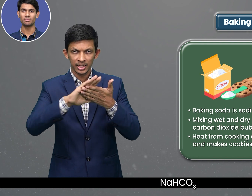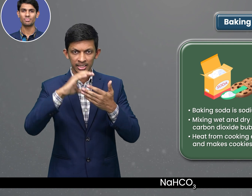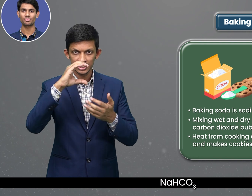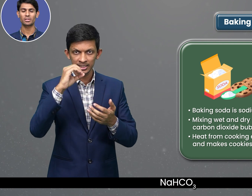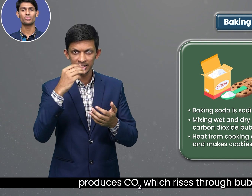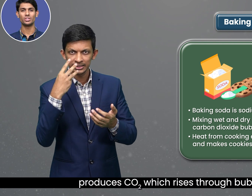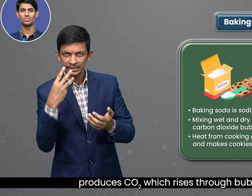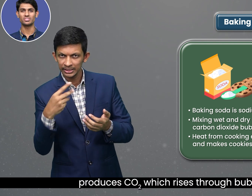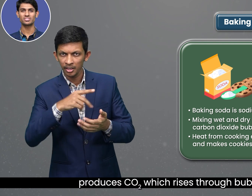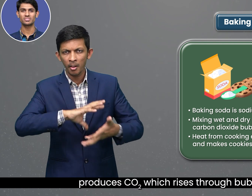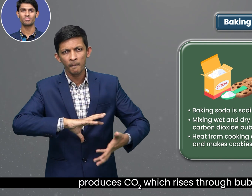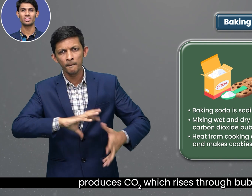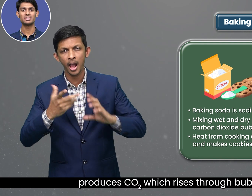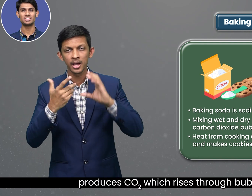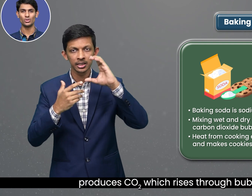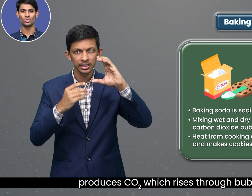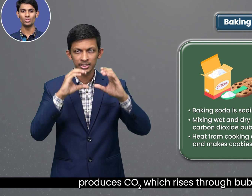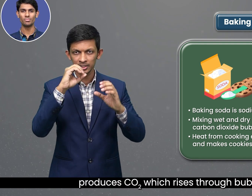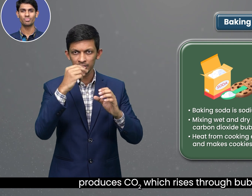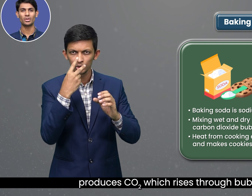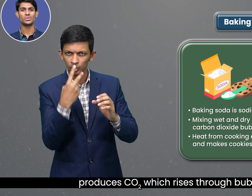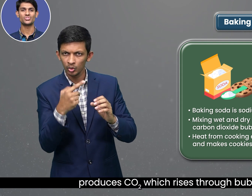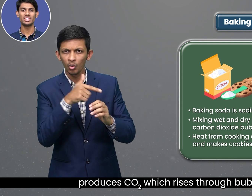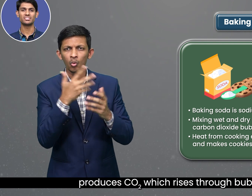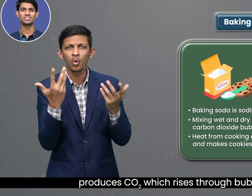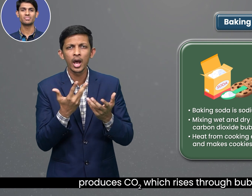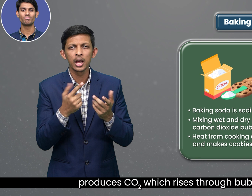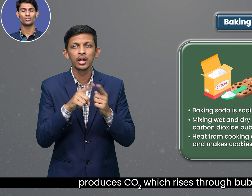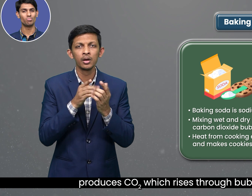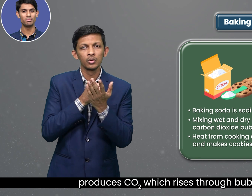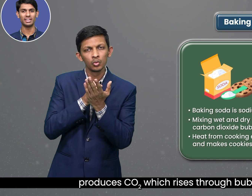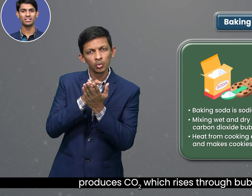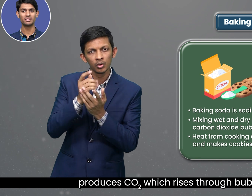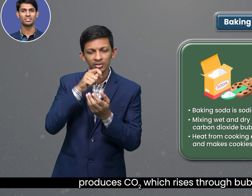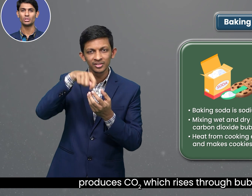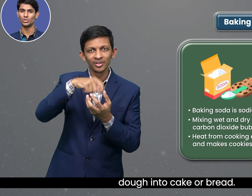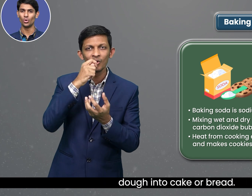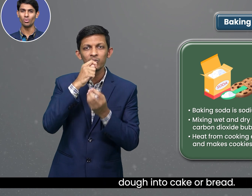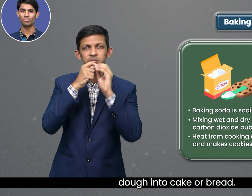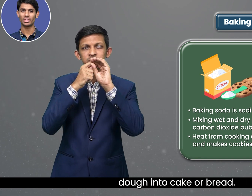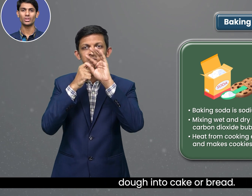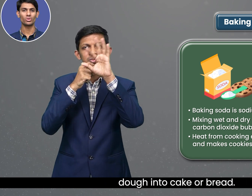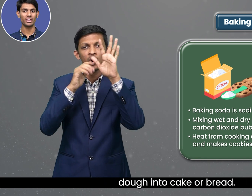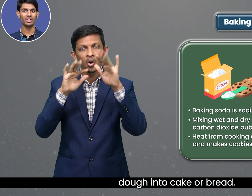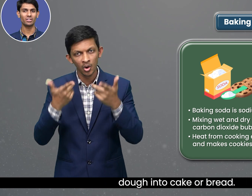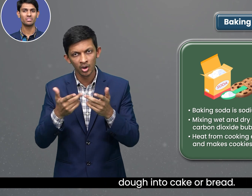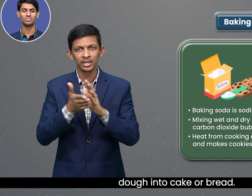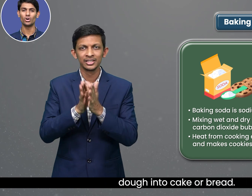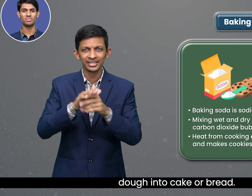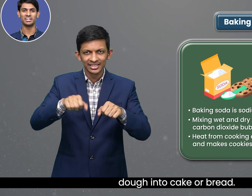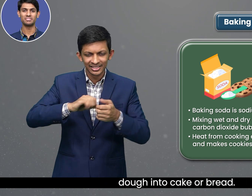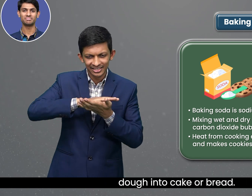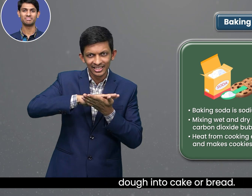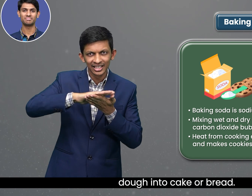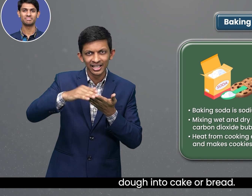NaHCO3 produces CO2, which rises through bubbling dough into cake